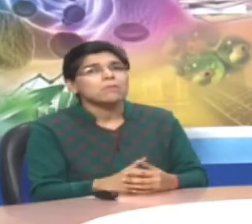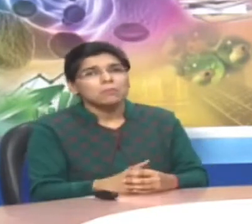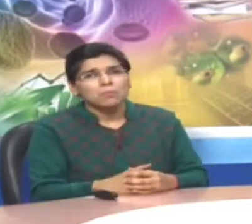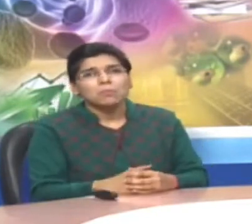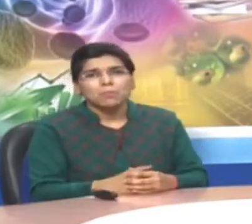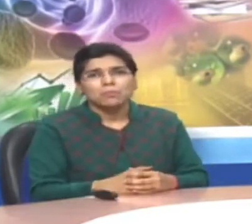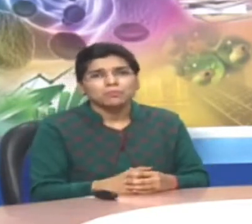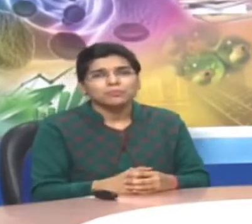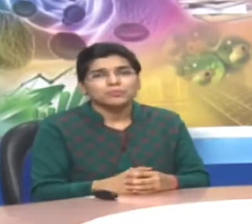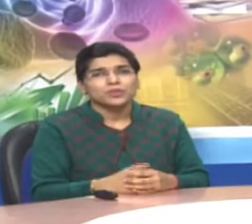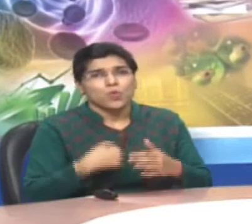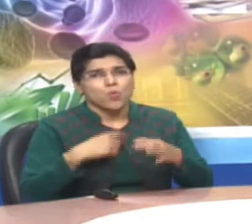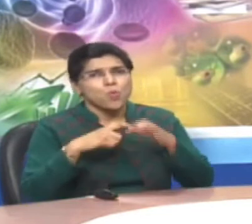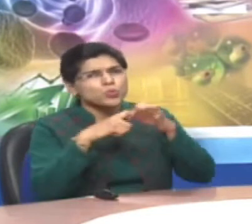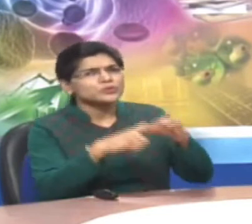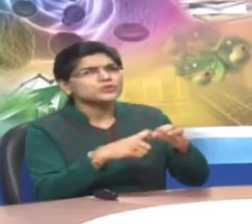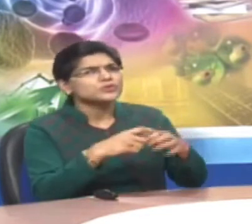and where precisely have you got?